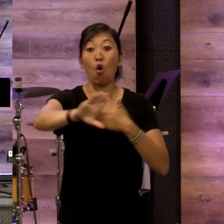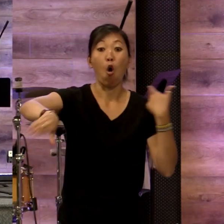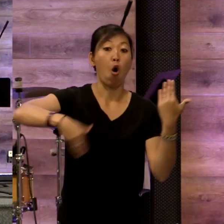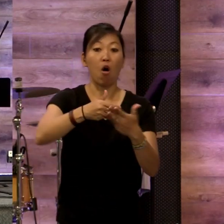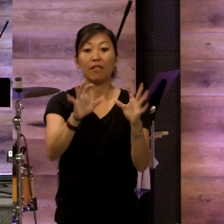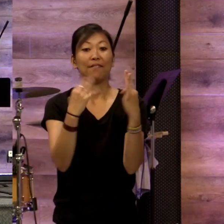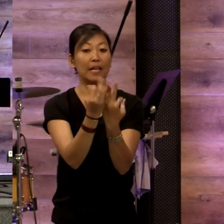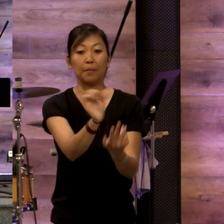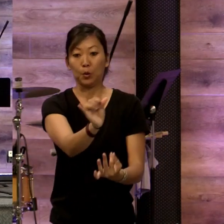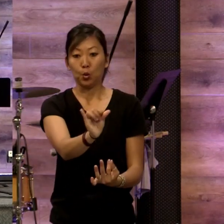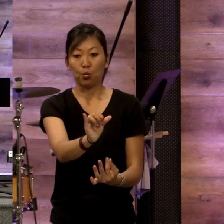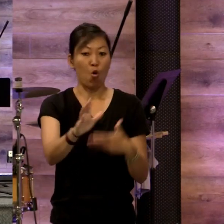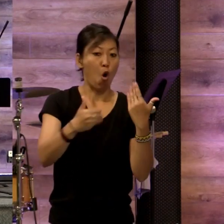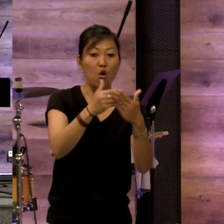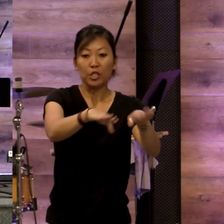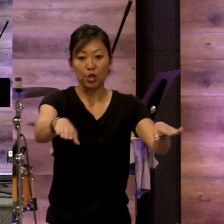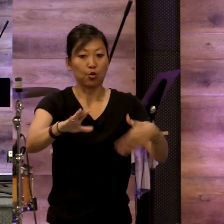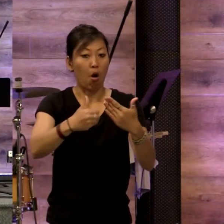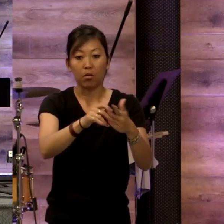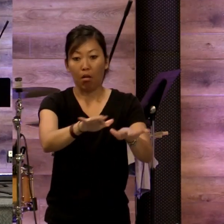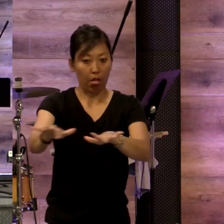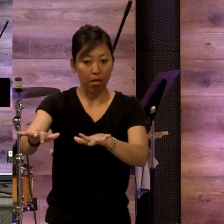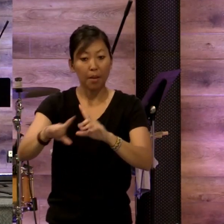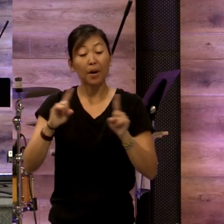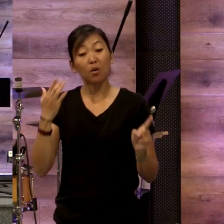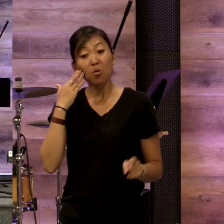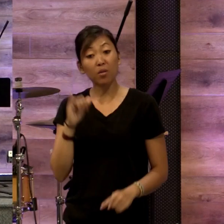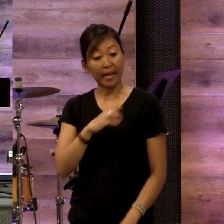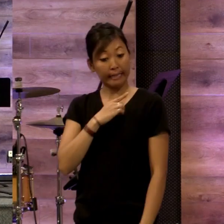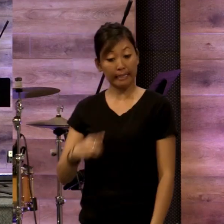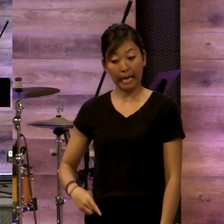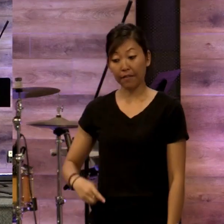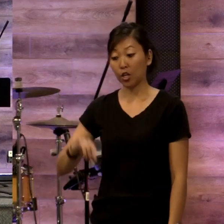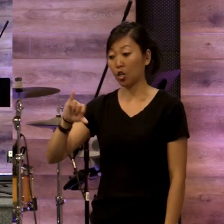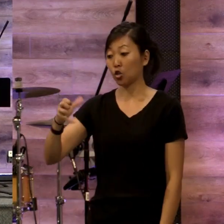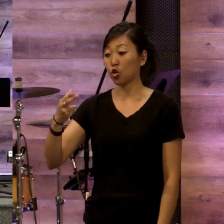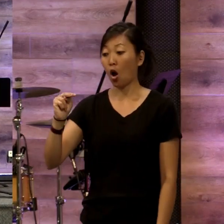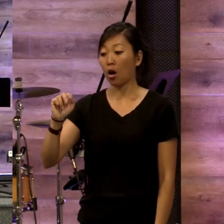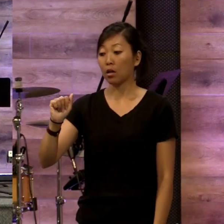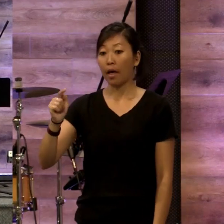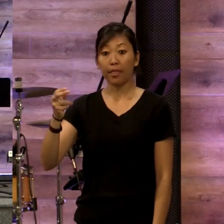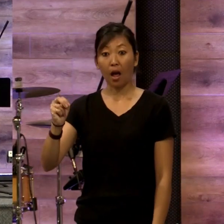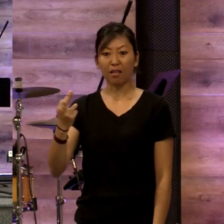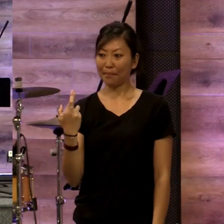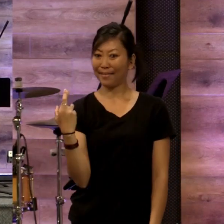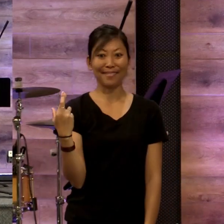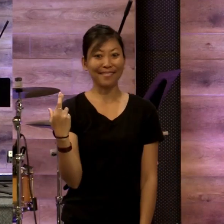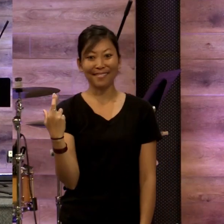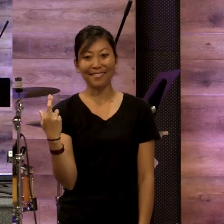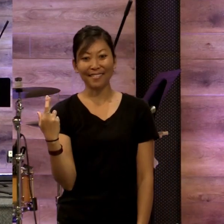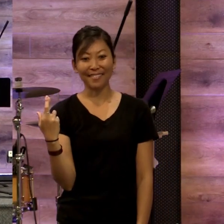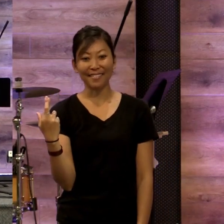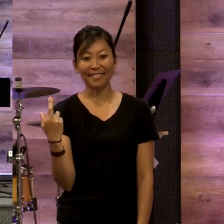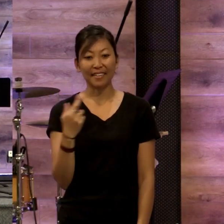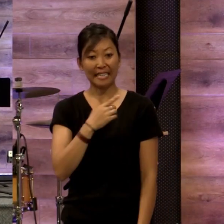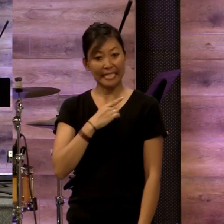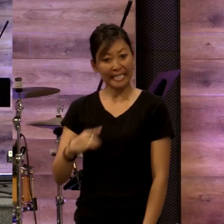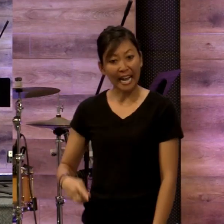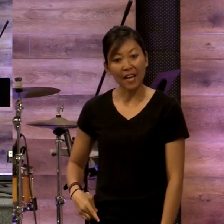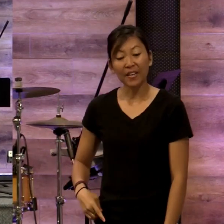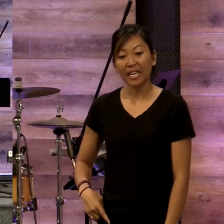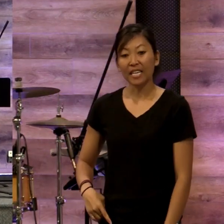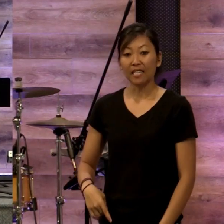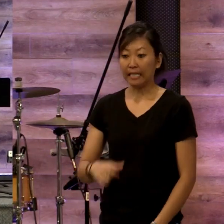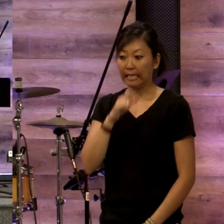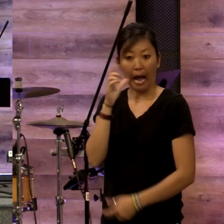well. But what do we know about David and Jonathan? Best friends. What we know about David and his heart towards Saul, he's